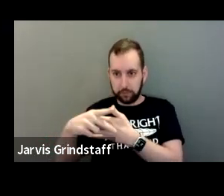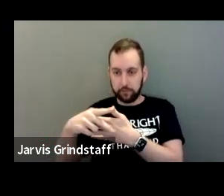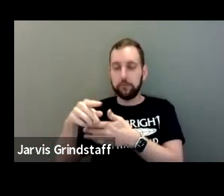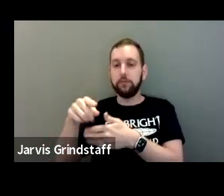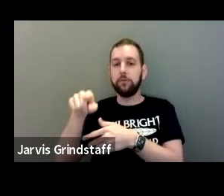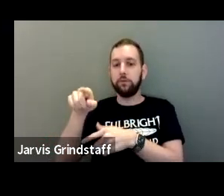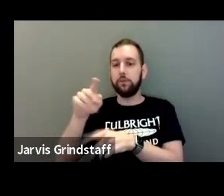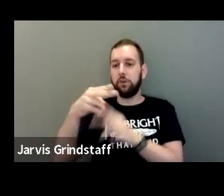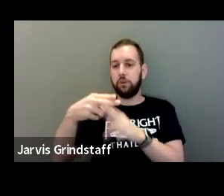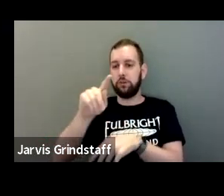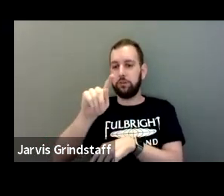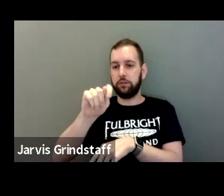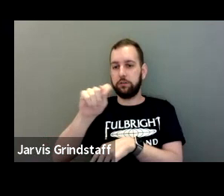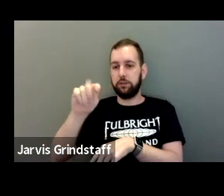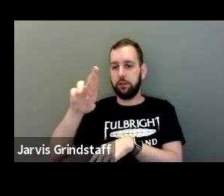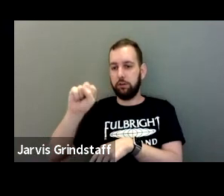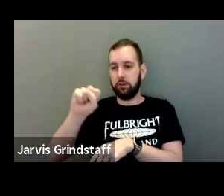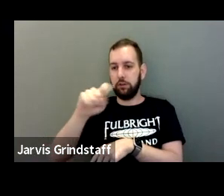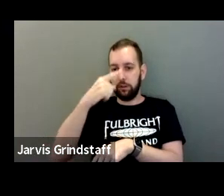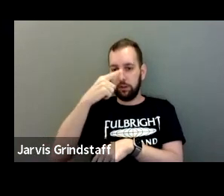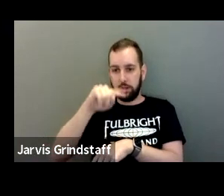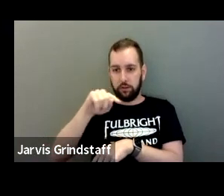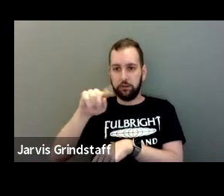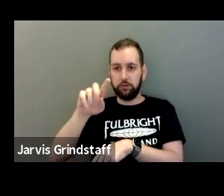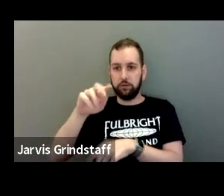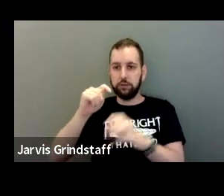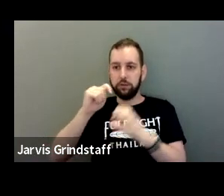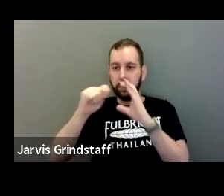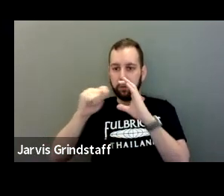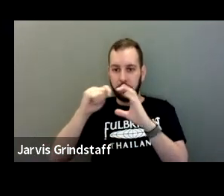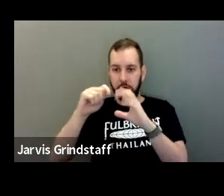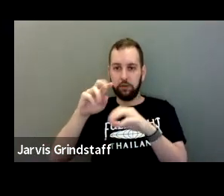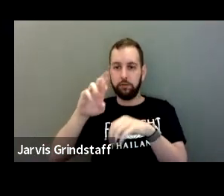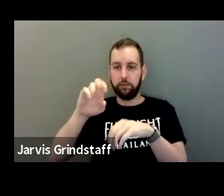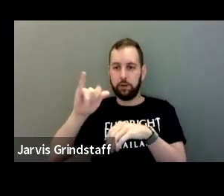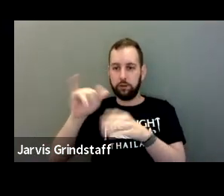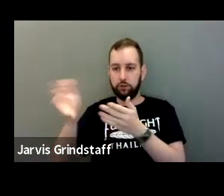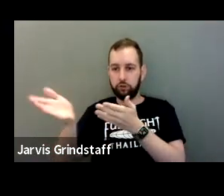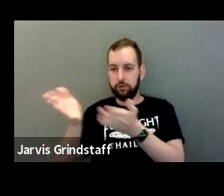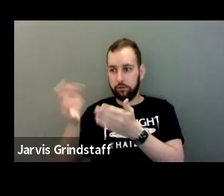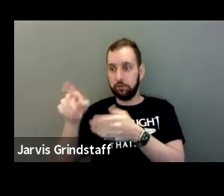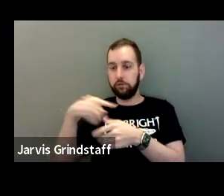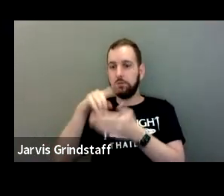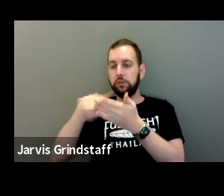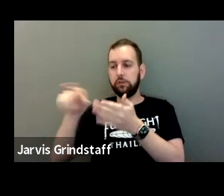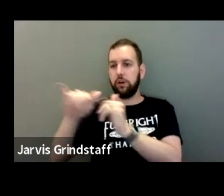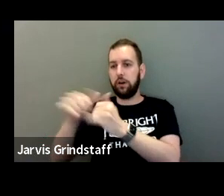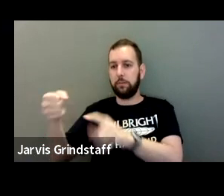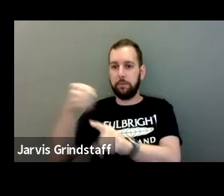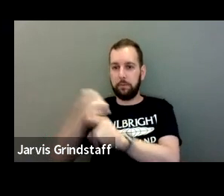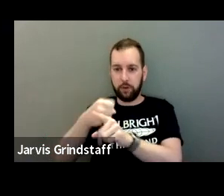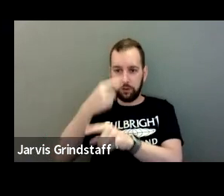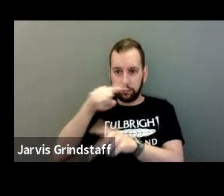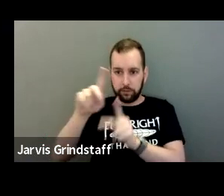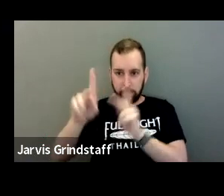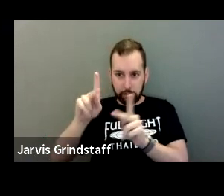and focused on VRS, Video Relay Service Interpreting. There they call it TRS, Telecommunication Relay